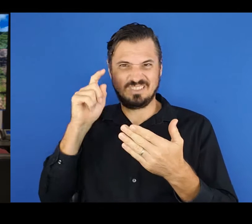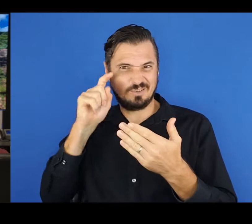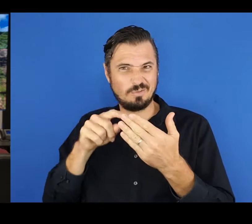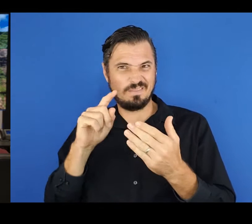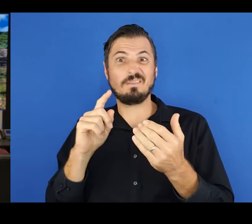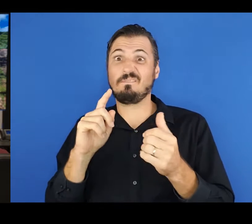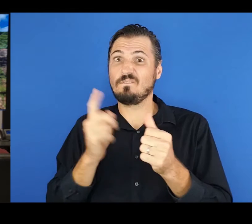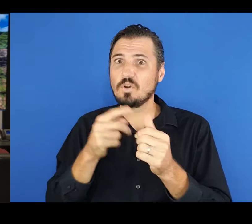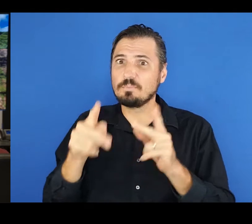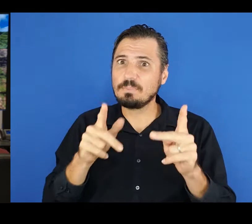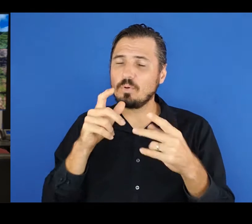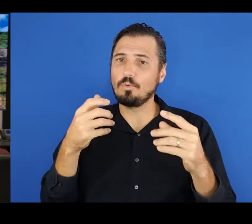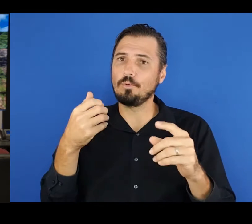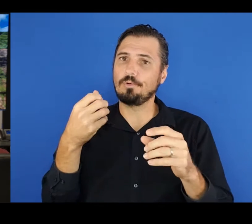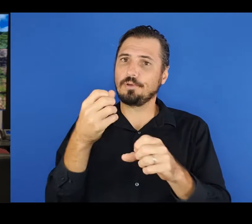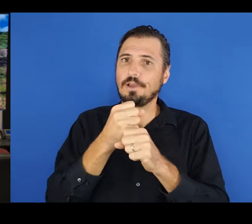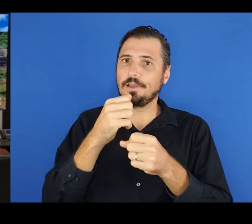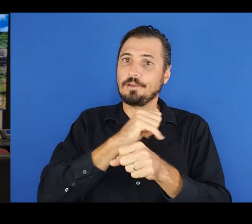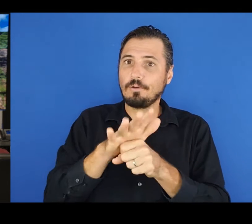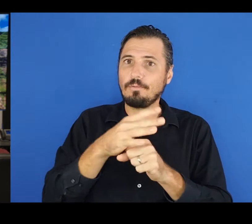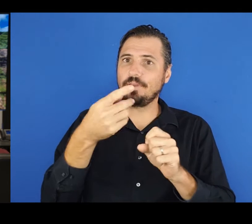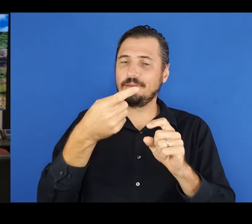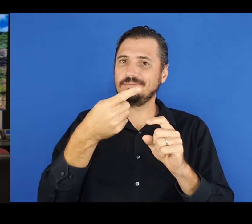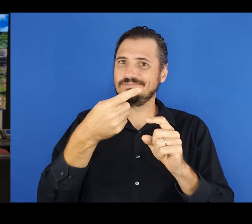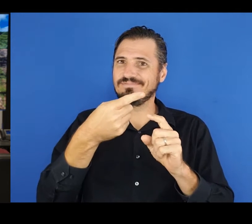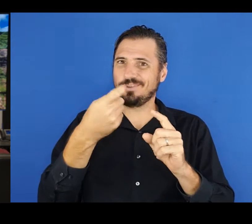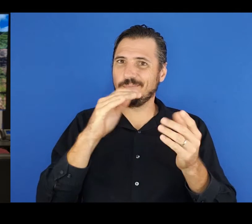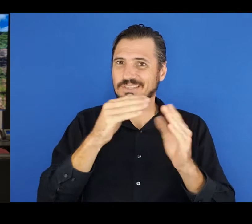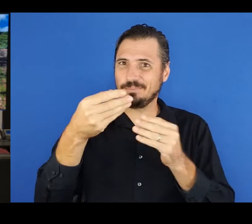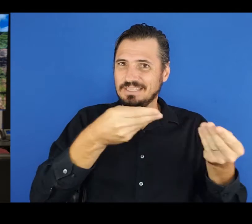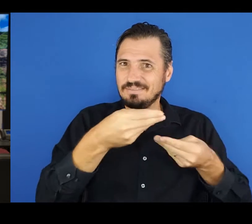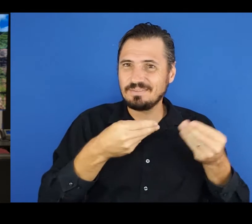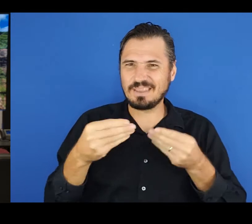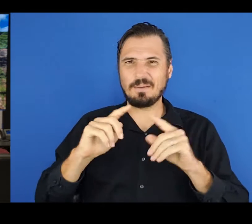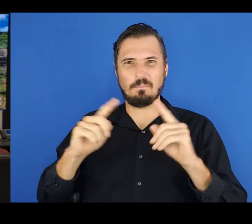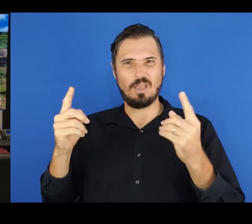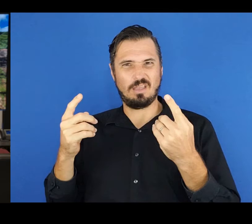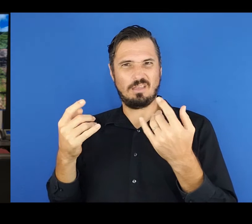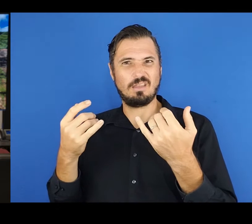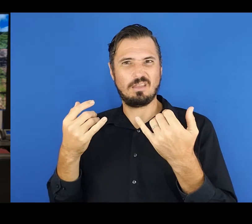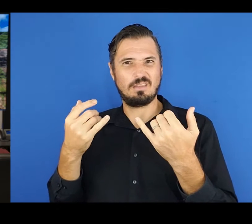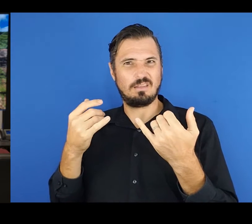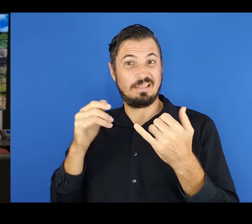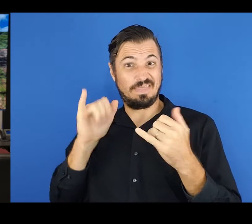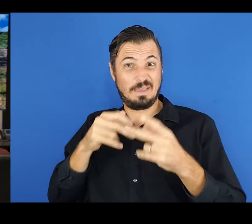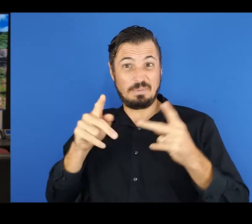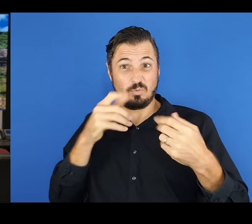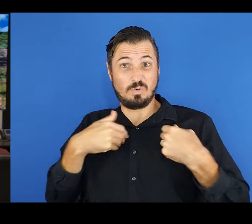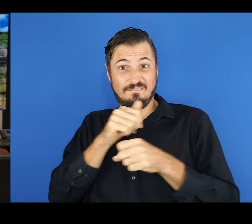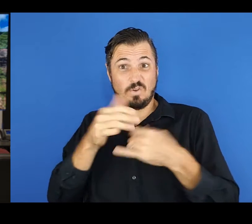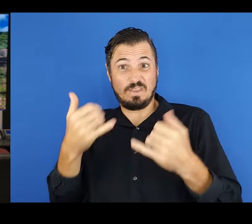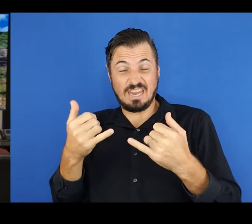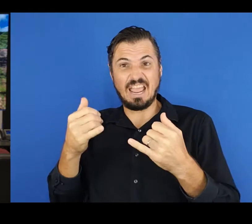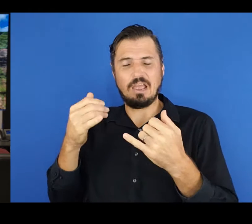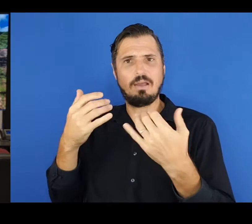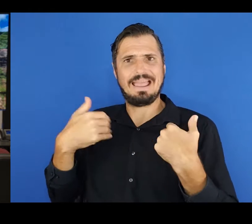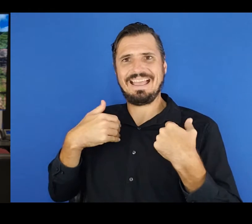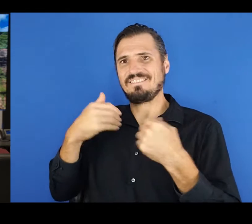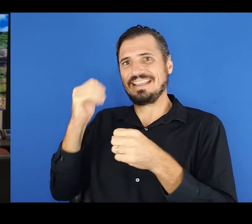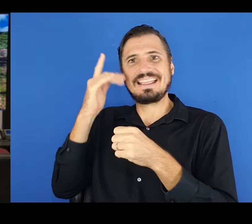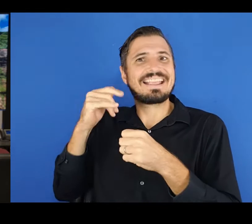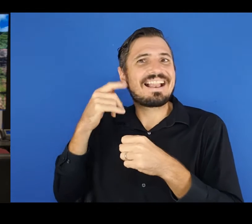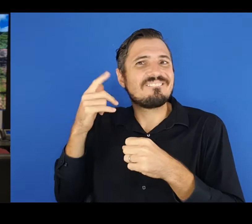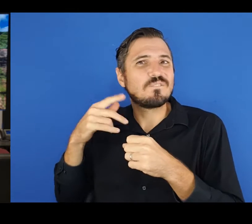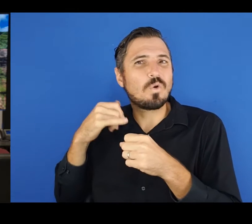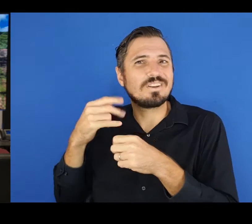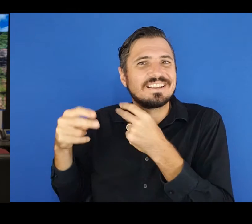since January. Some of our cases are the more transmissible California variant, known as B1429, which has been spreading on Oahu and